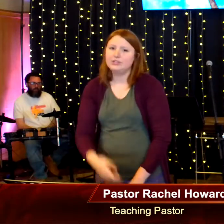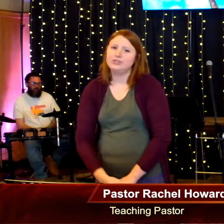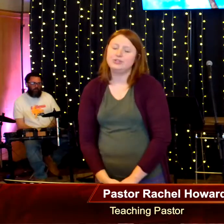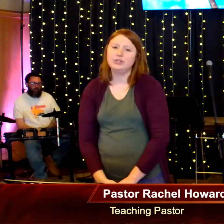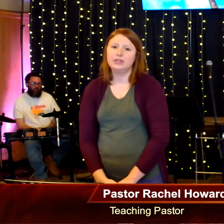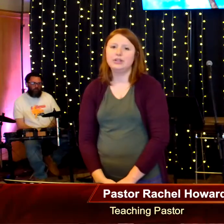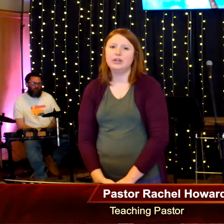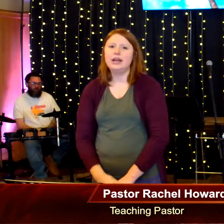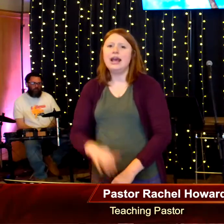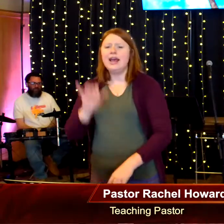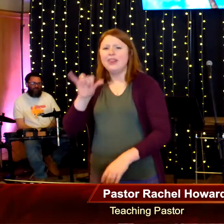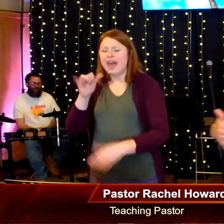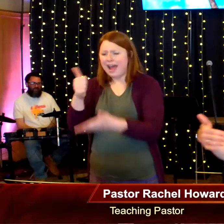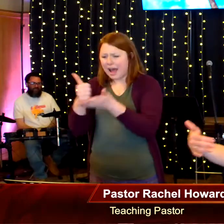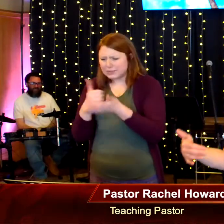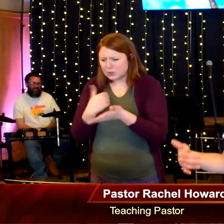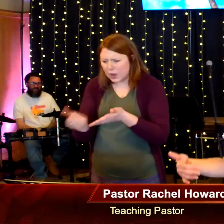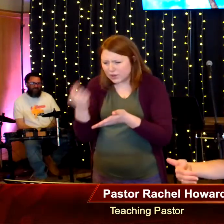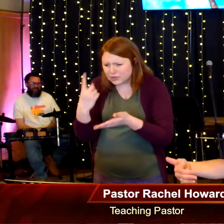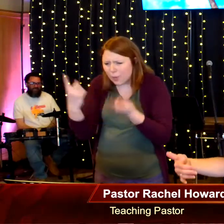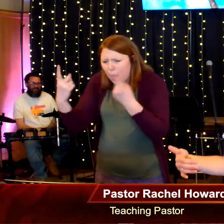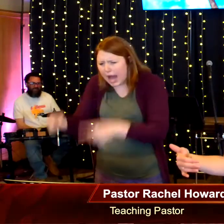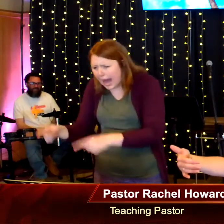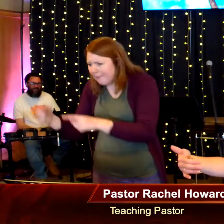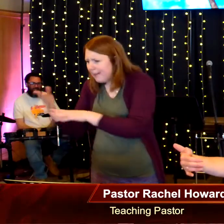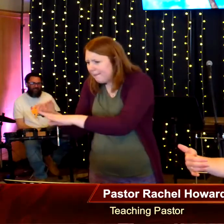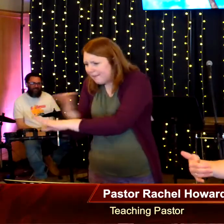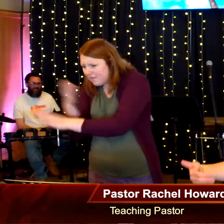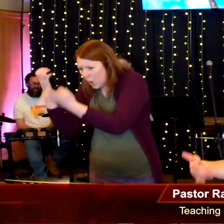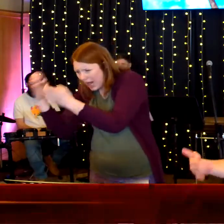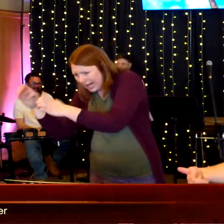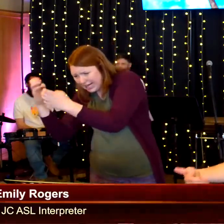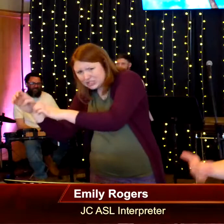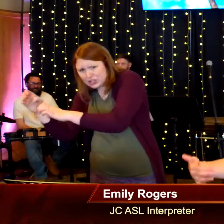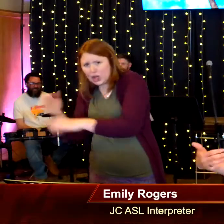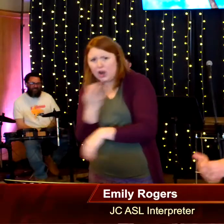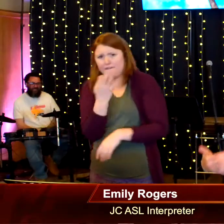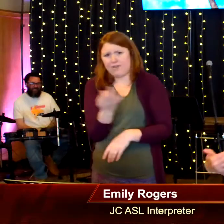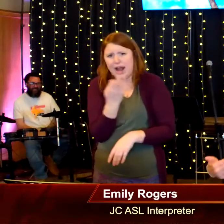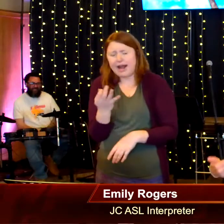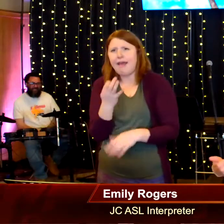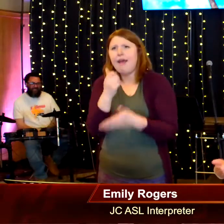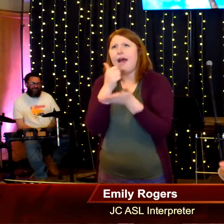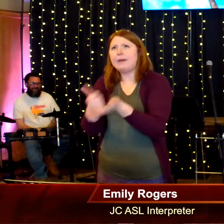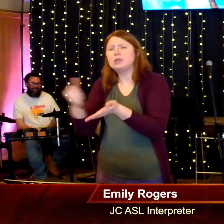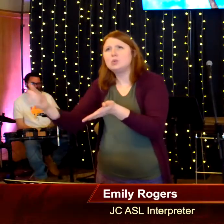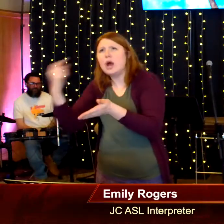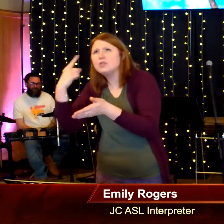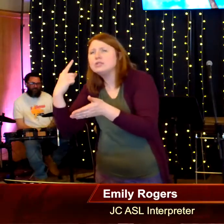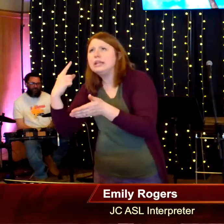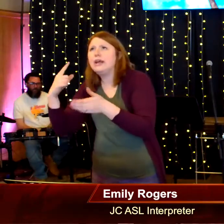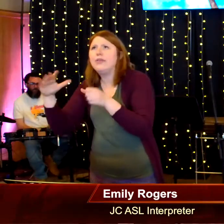us bridge that gap between Palm Sunday and Easter Sunday and really understand the